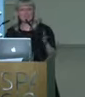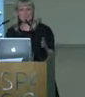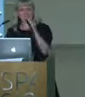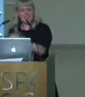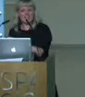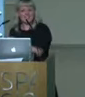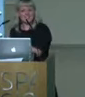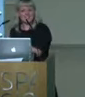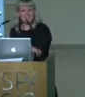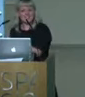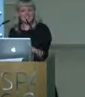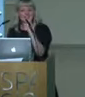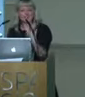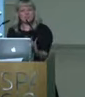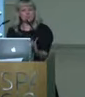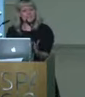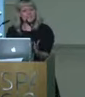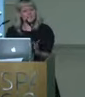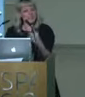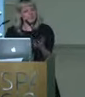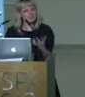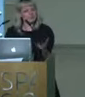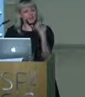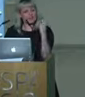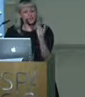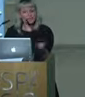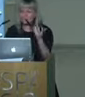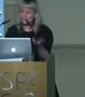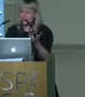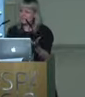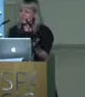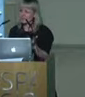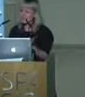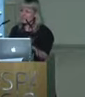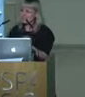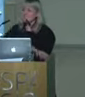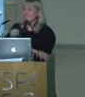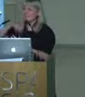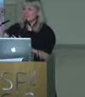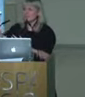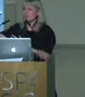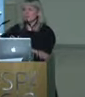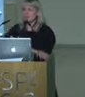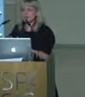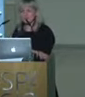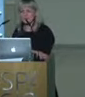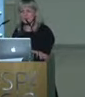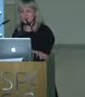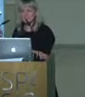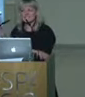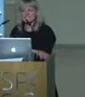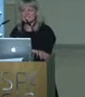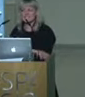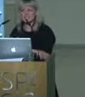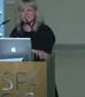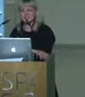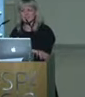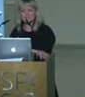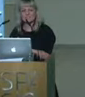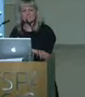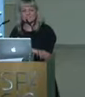and there have been fans, except the original creators haven't been the ones that have been playing with their world or extending it